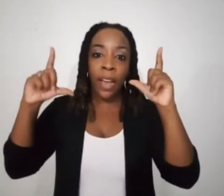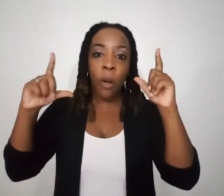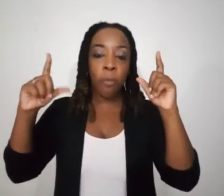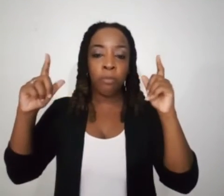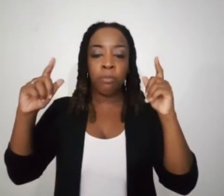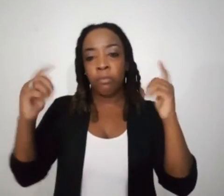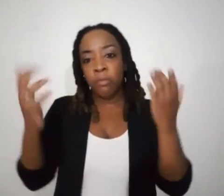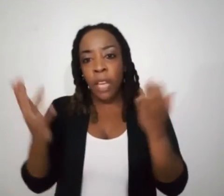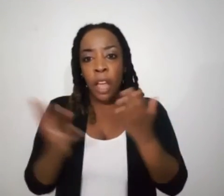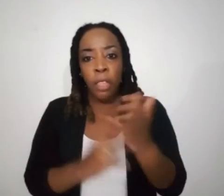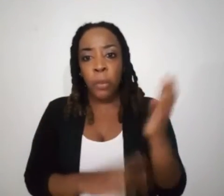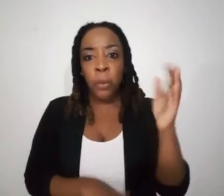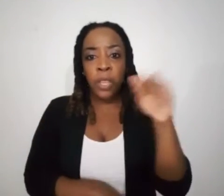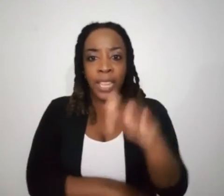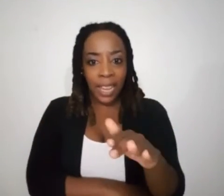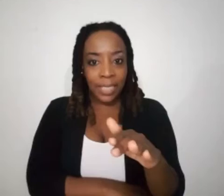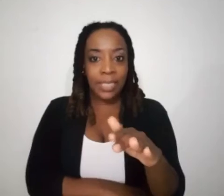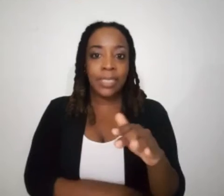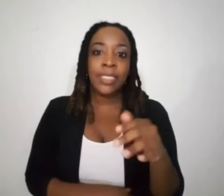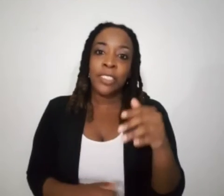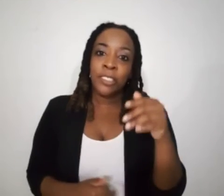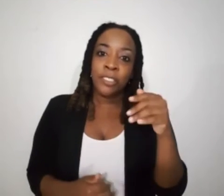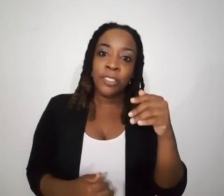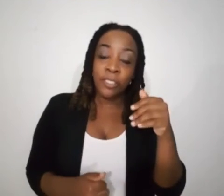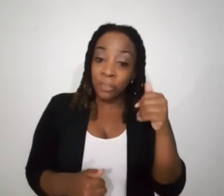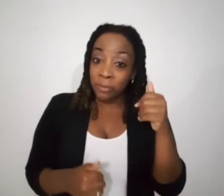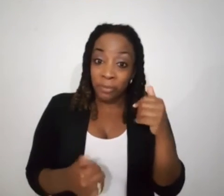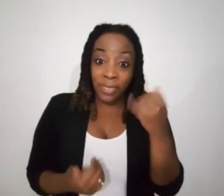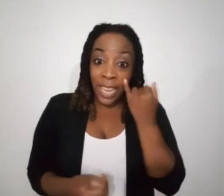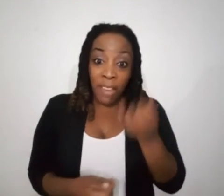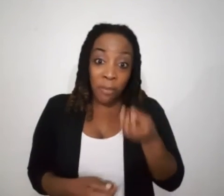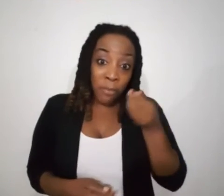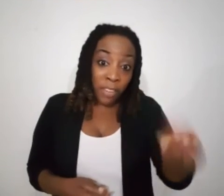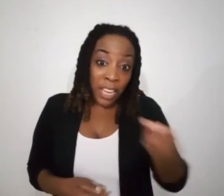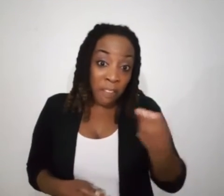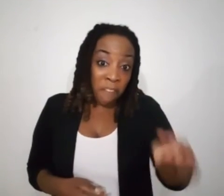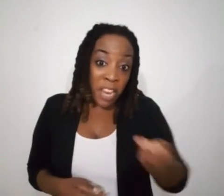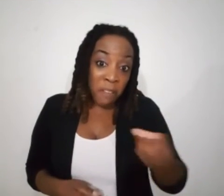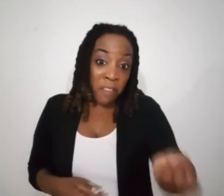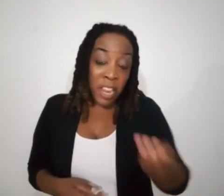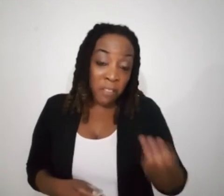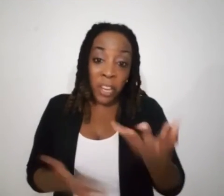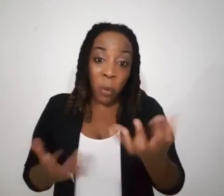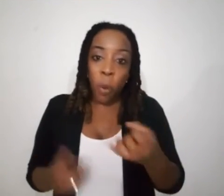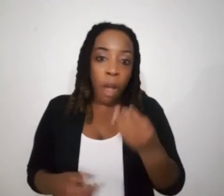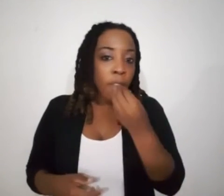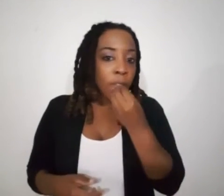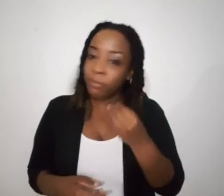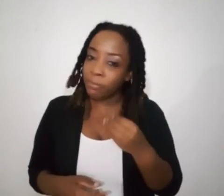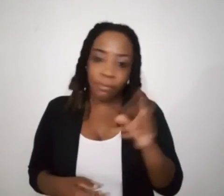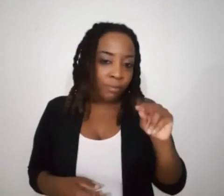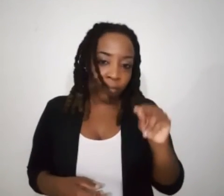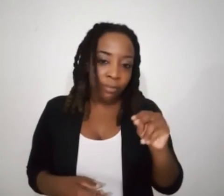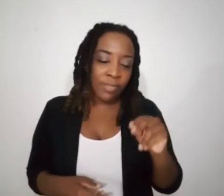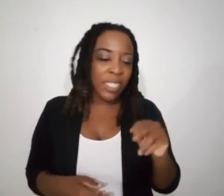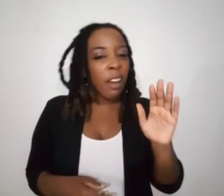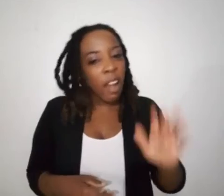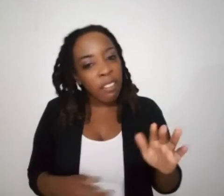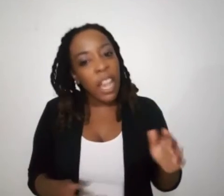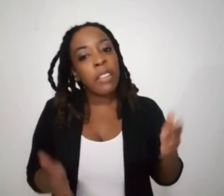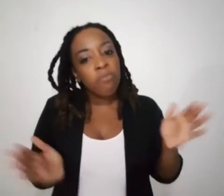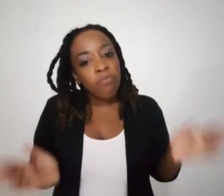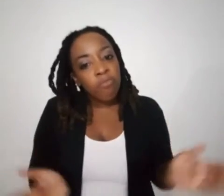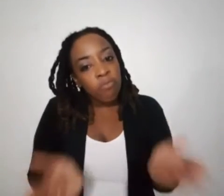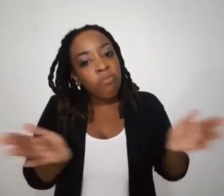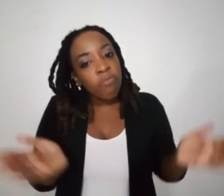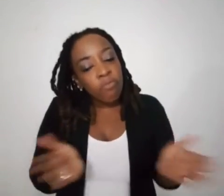no food at night, they'll keep waking up. If you keep feeding them, they'll keep waking up. Just pat them back to bed, pat them back, comfort